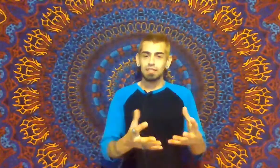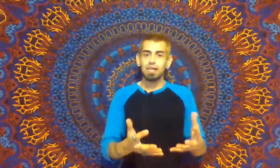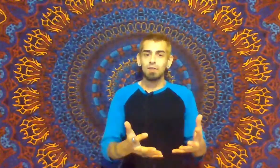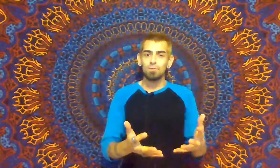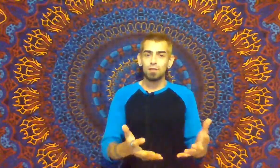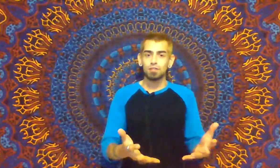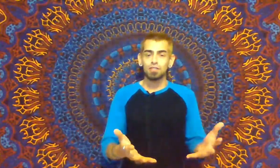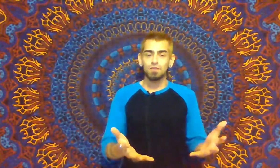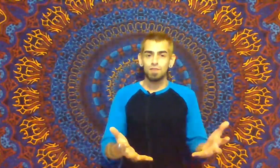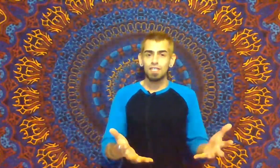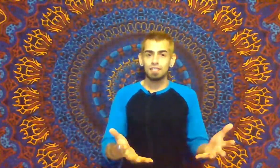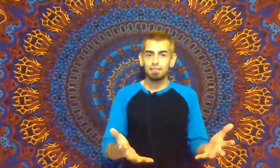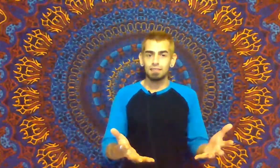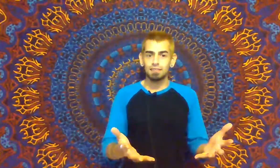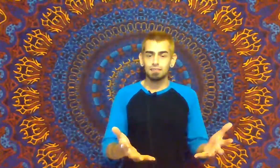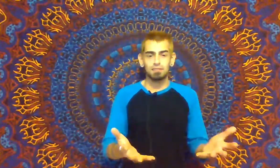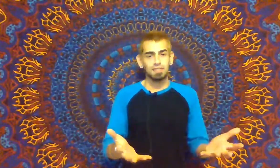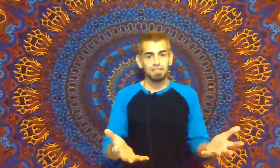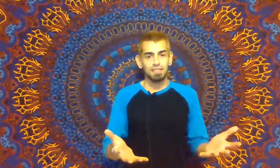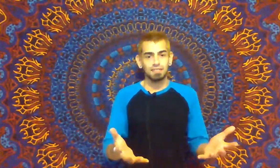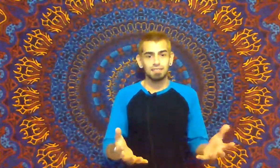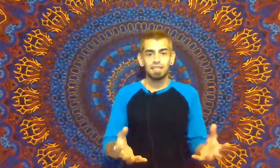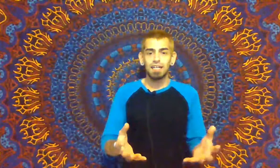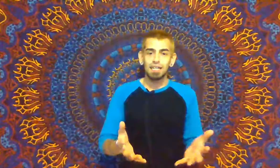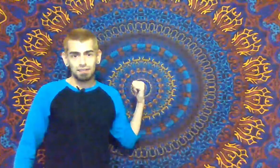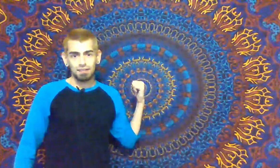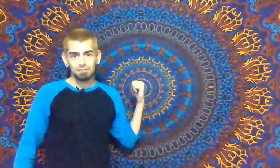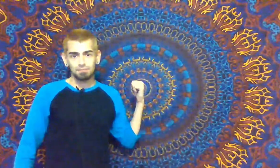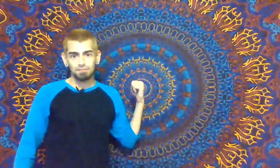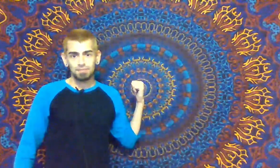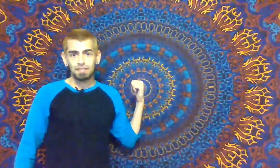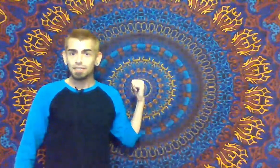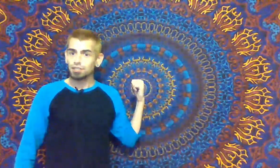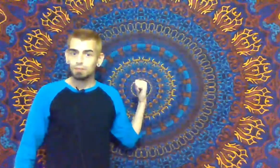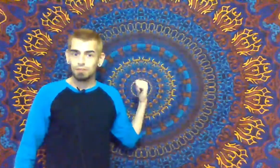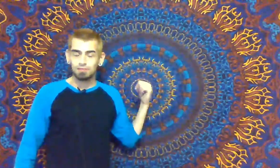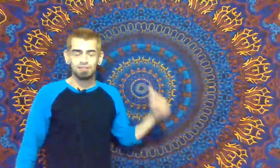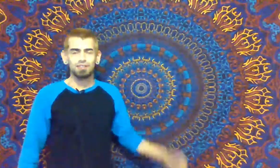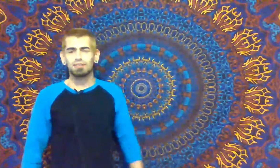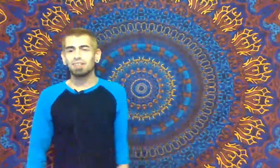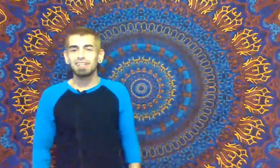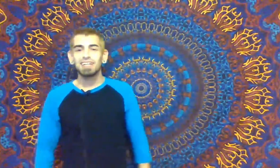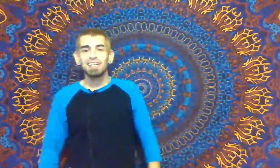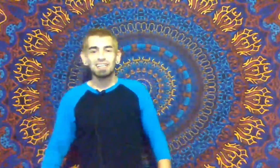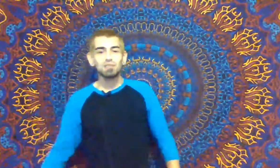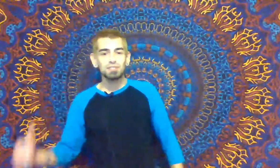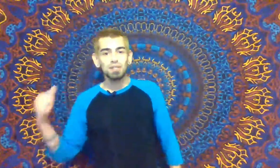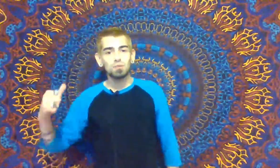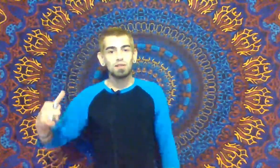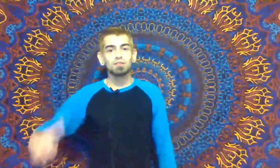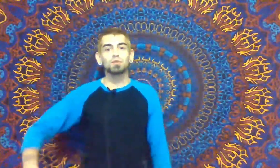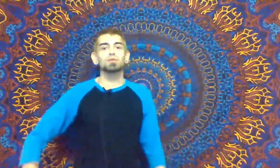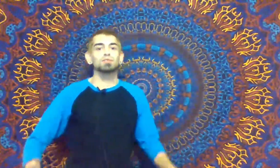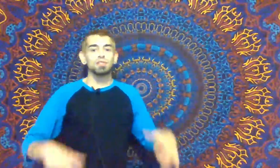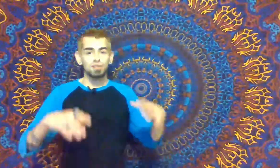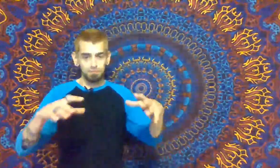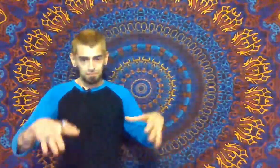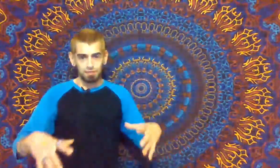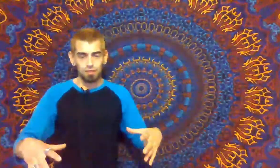their version of the Atlantis. Anisha put, no, it looks like one of the doors that, you know,